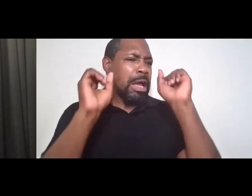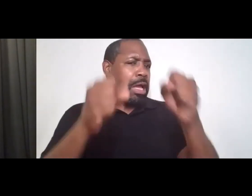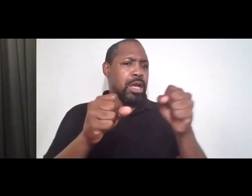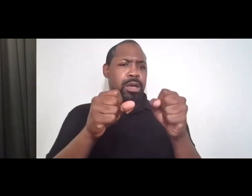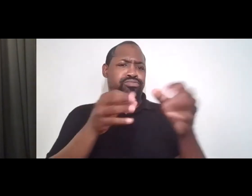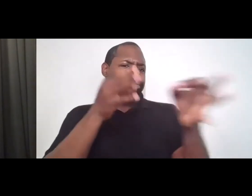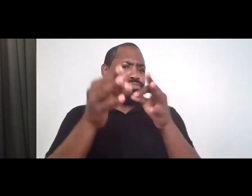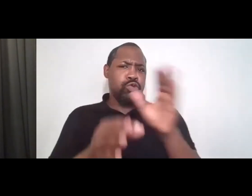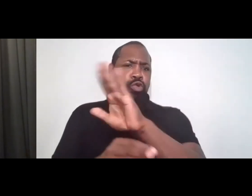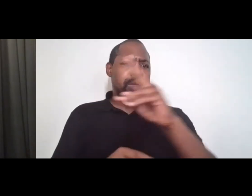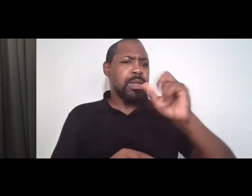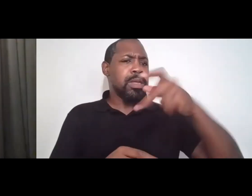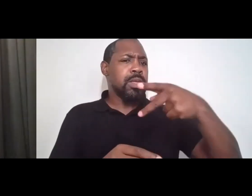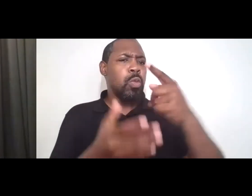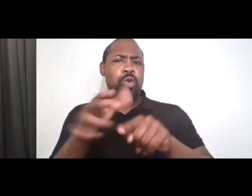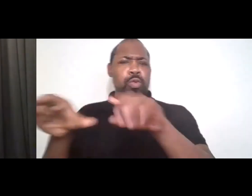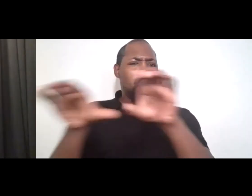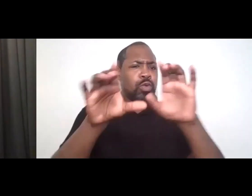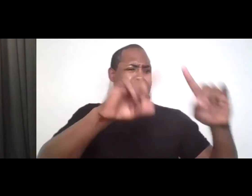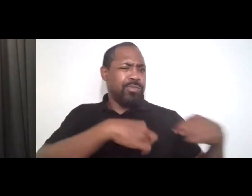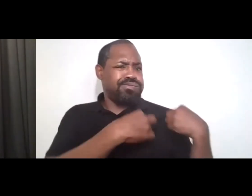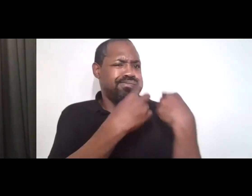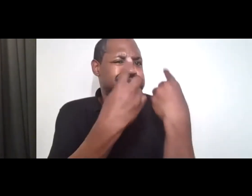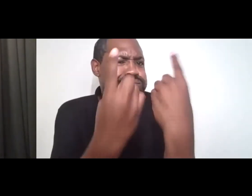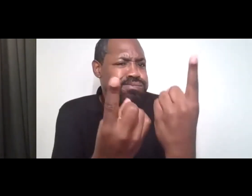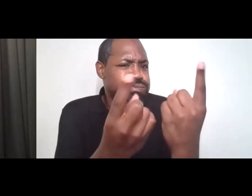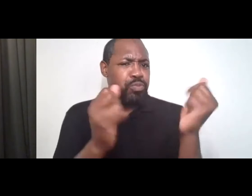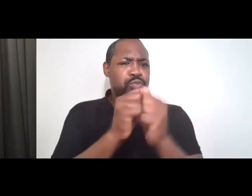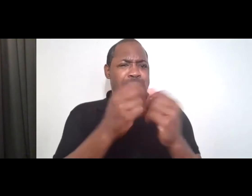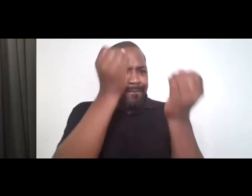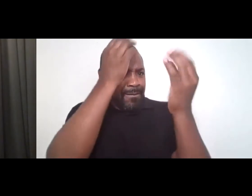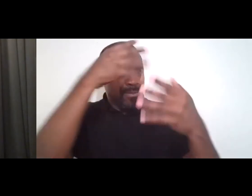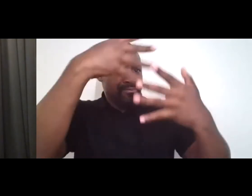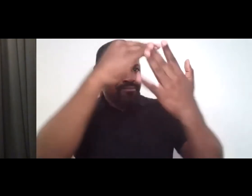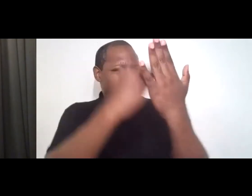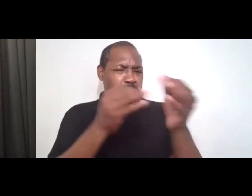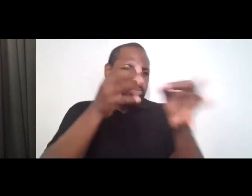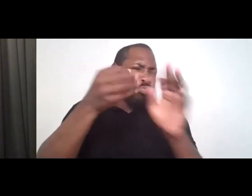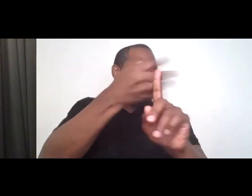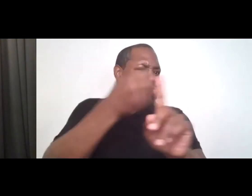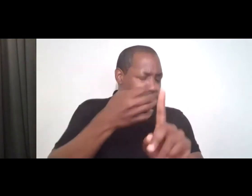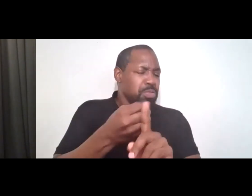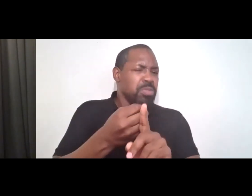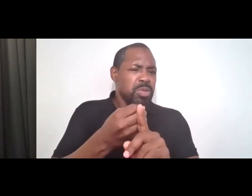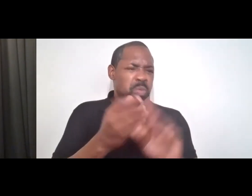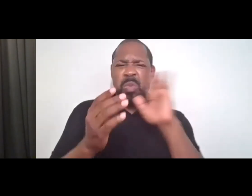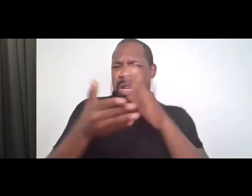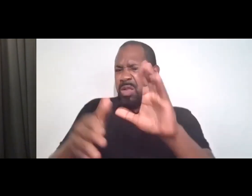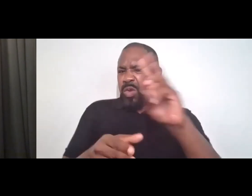answered. Christine West is here. She could certainly explain what HSTP has been doing so far and give a little bit